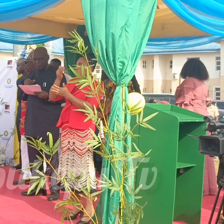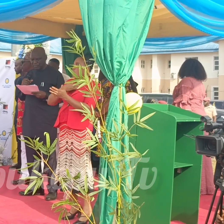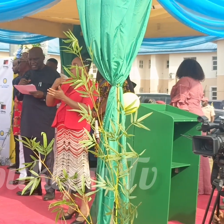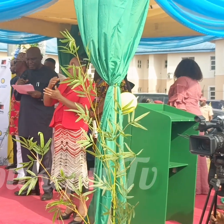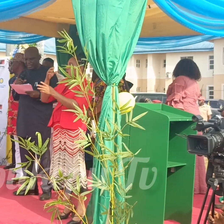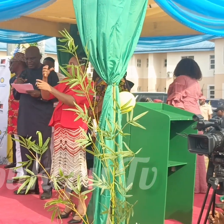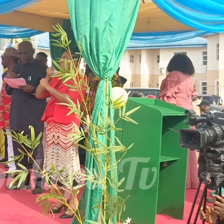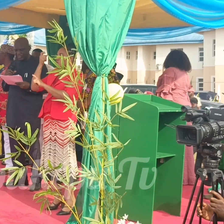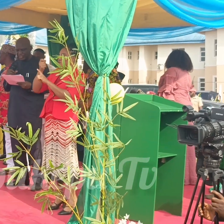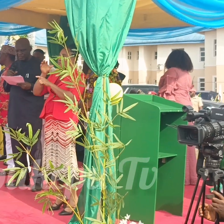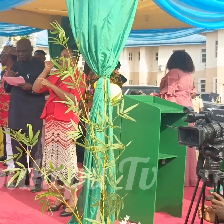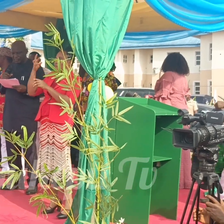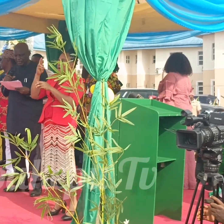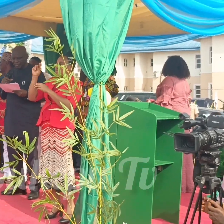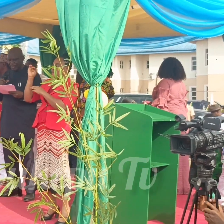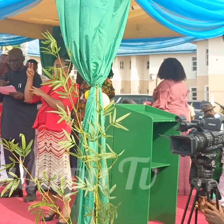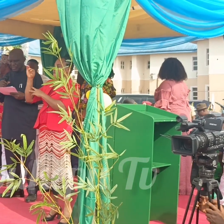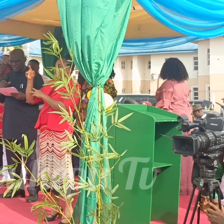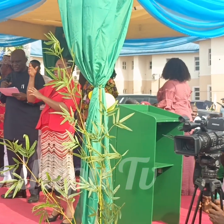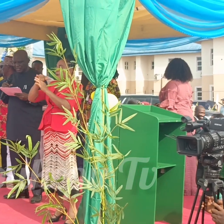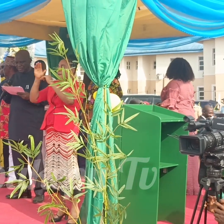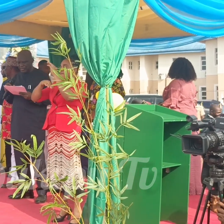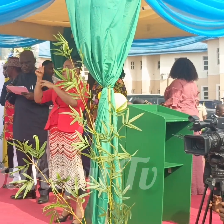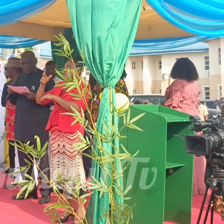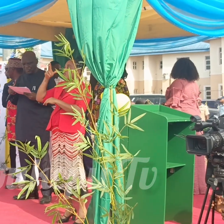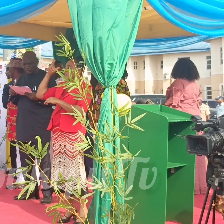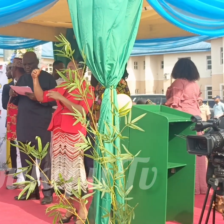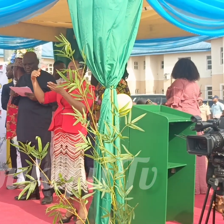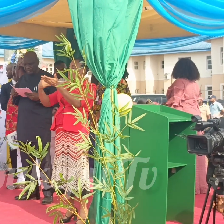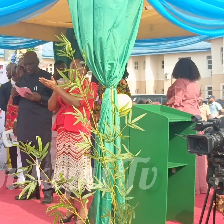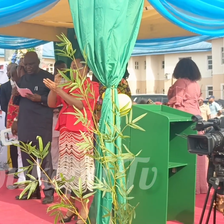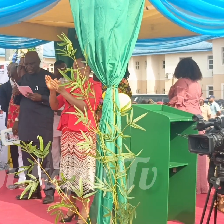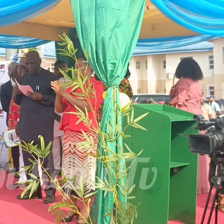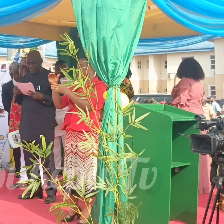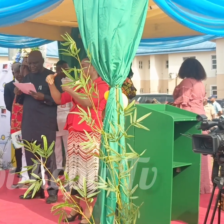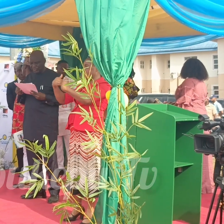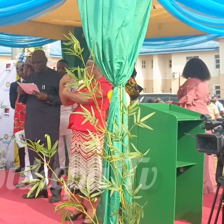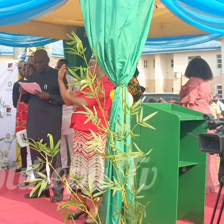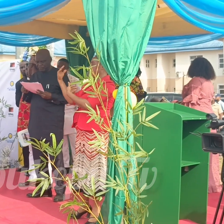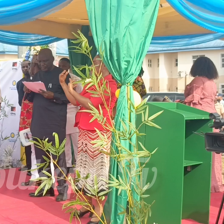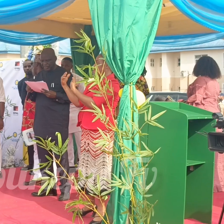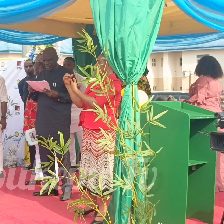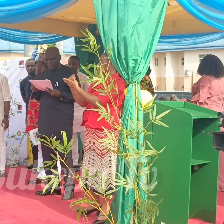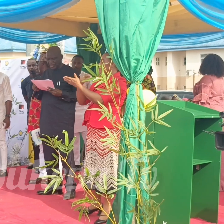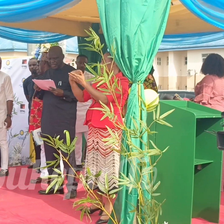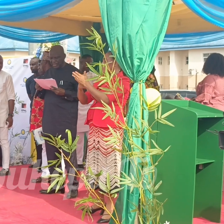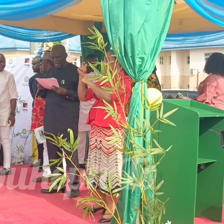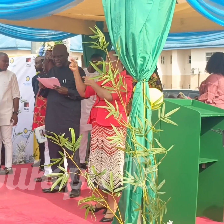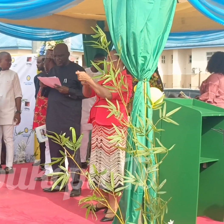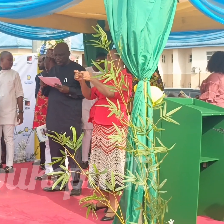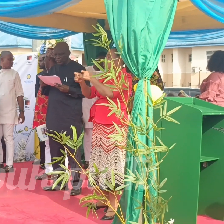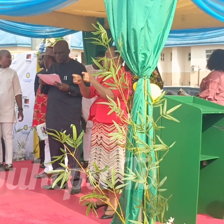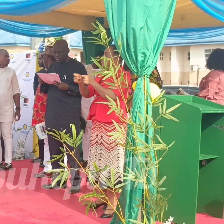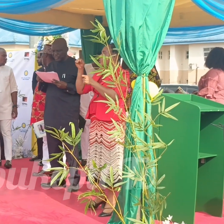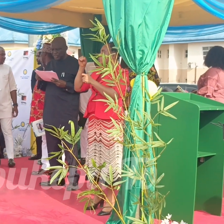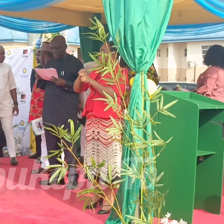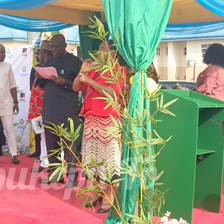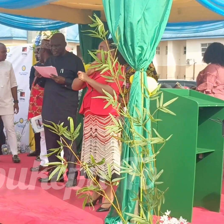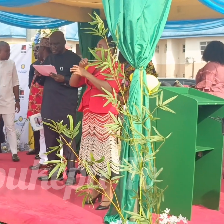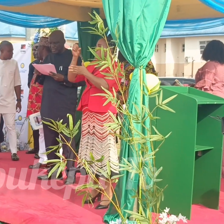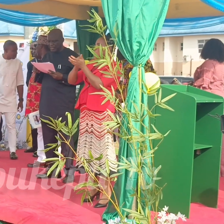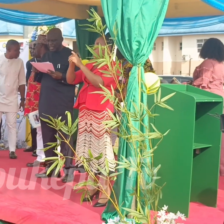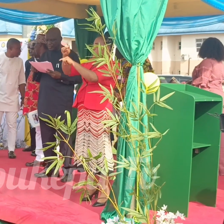acquisition of the Abia ring fence by building 3 brand new control buildings in outdoor